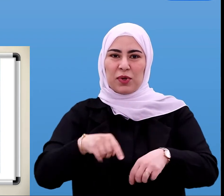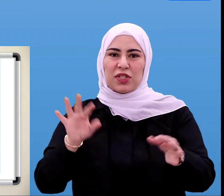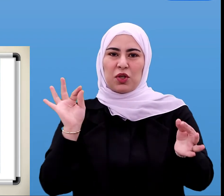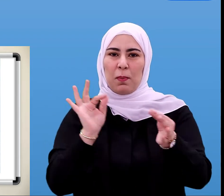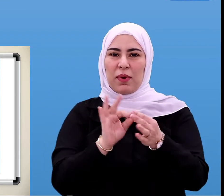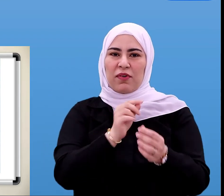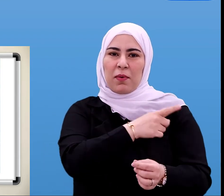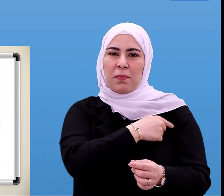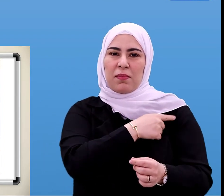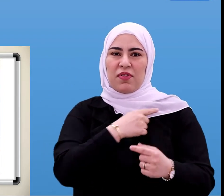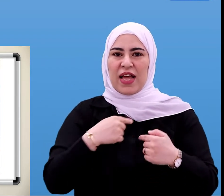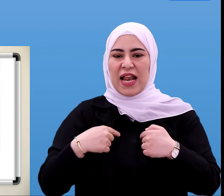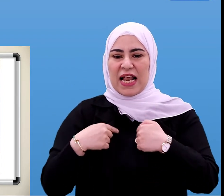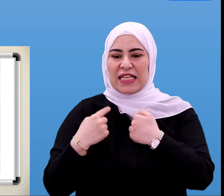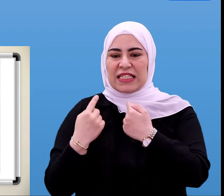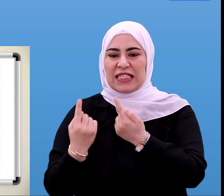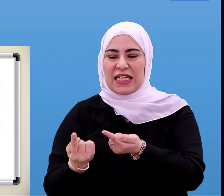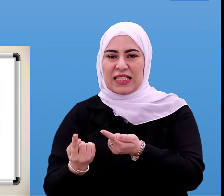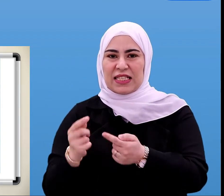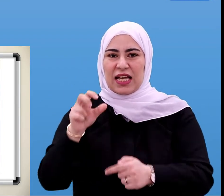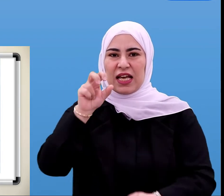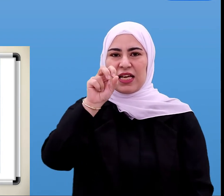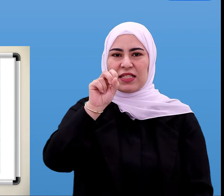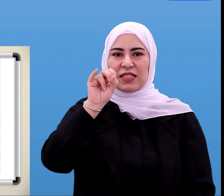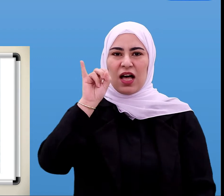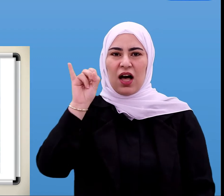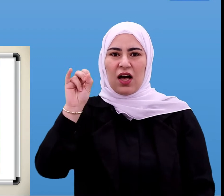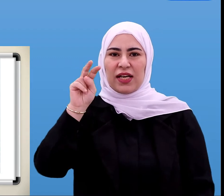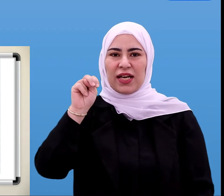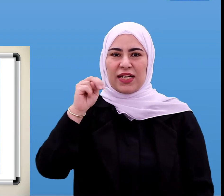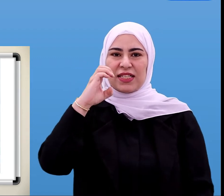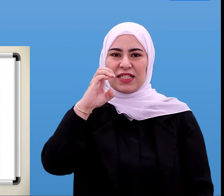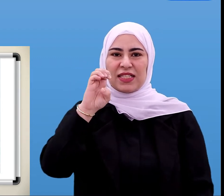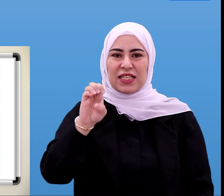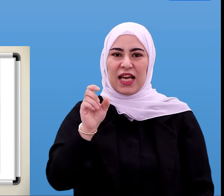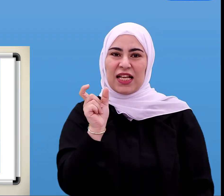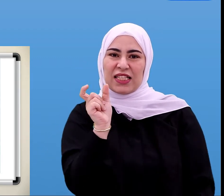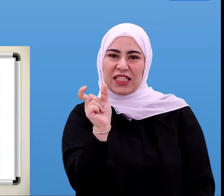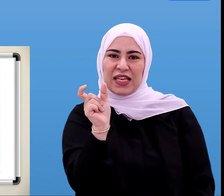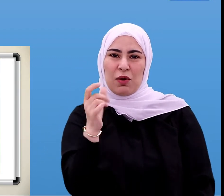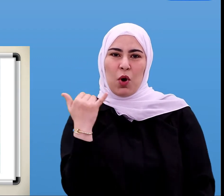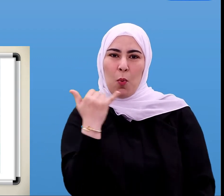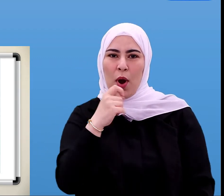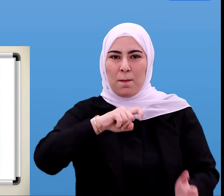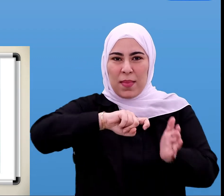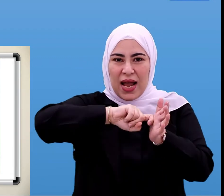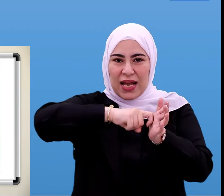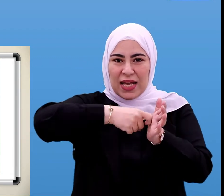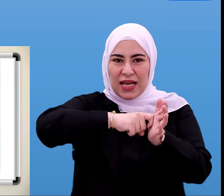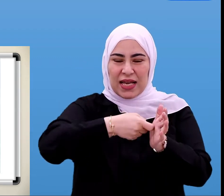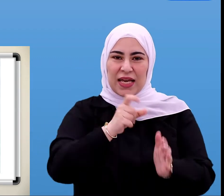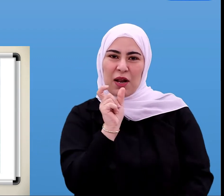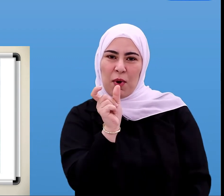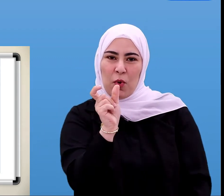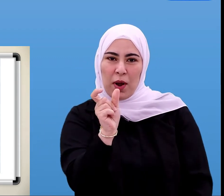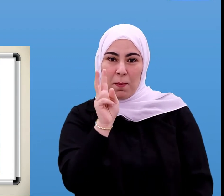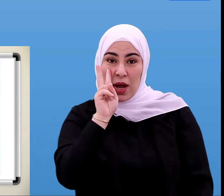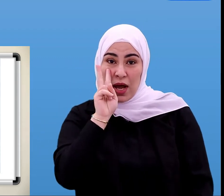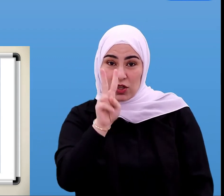lived in this house since 2009. Now the word since tells me, it looks like a keyword. It tells me